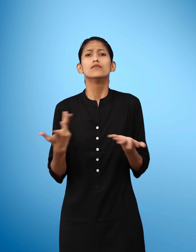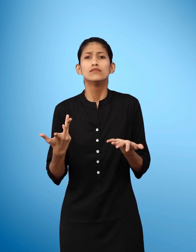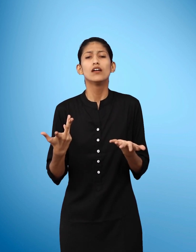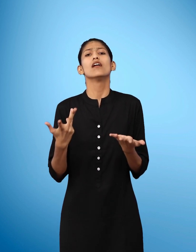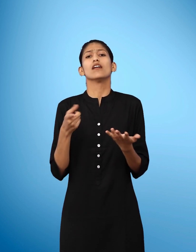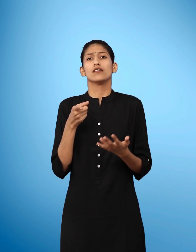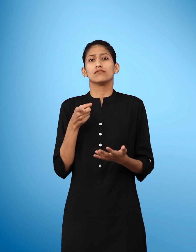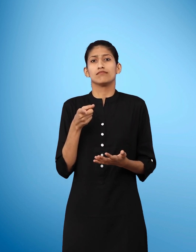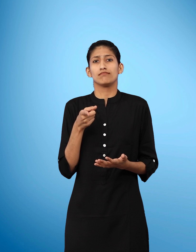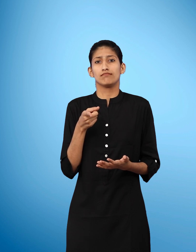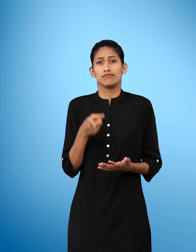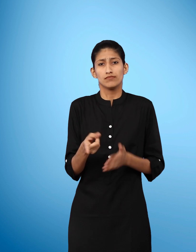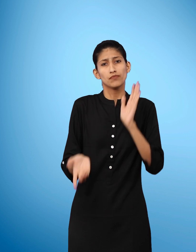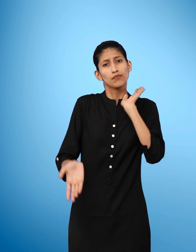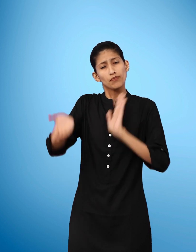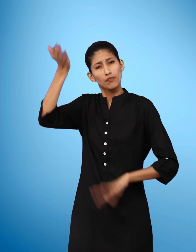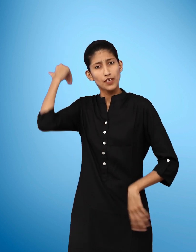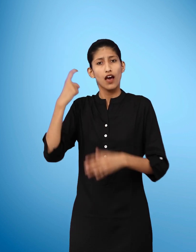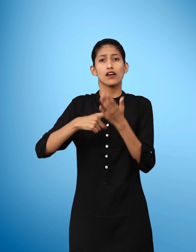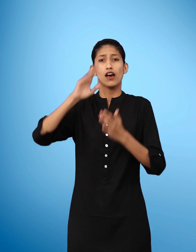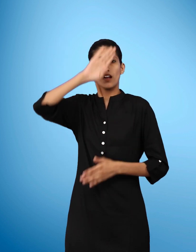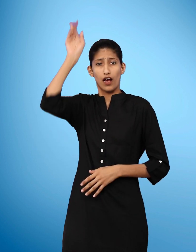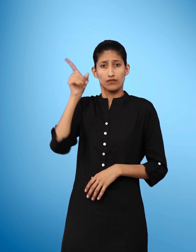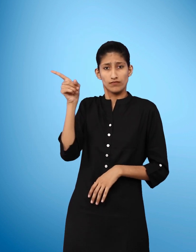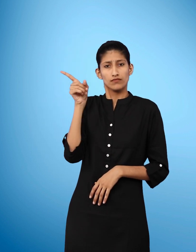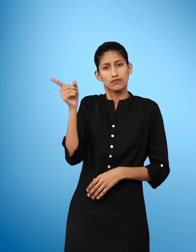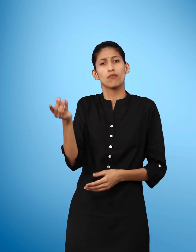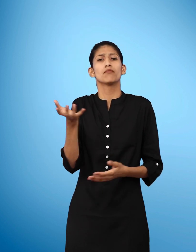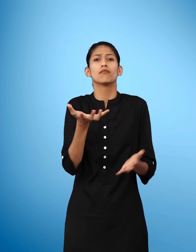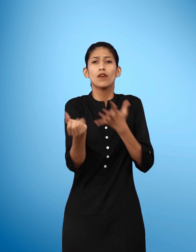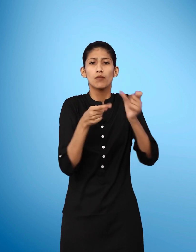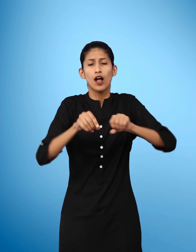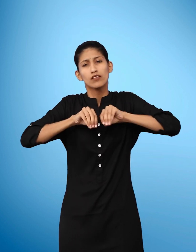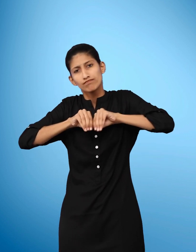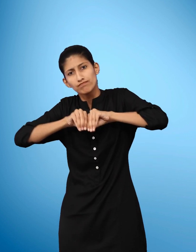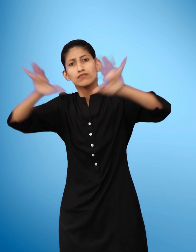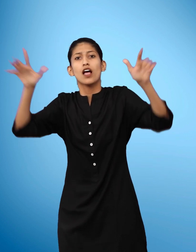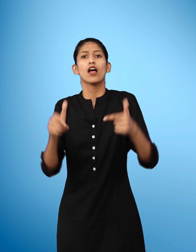Can you think of how and why these reached India?